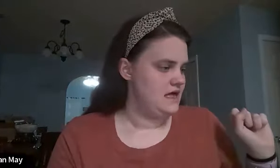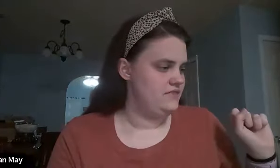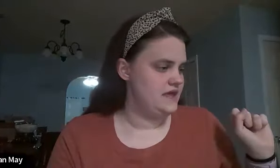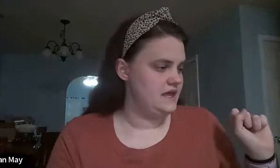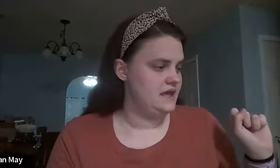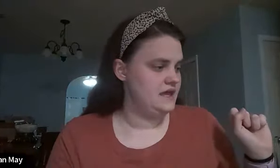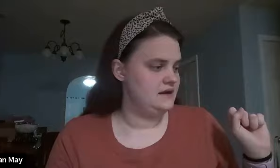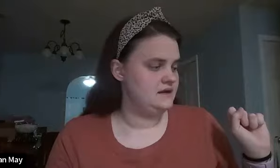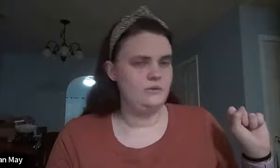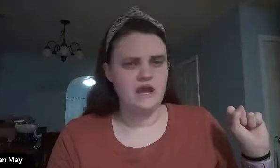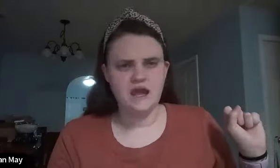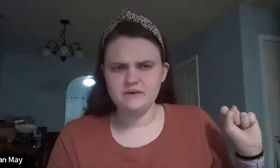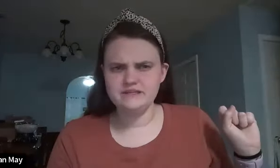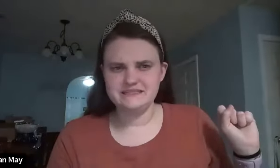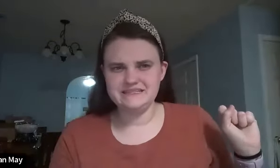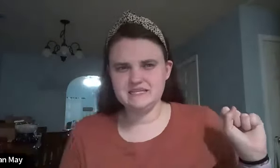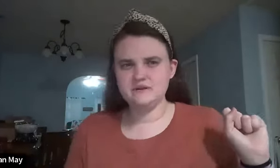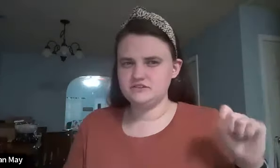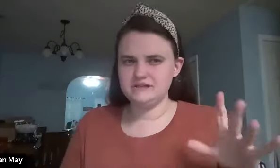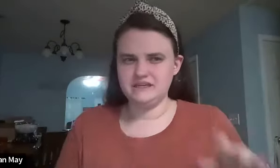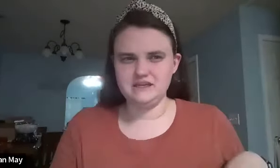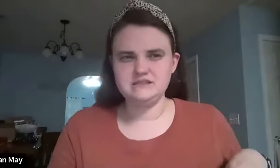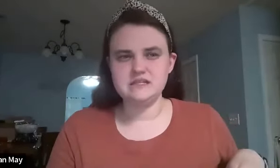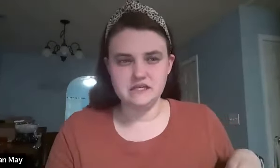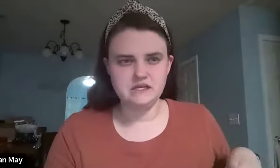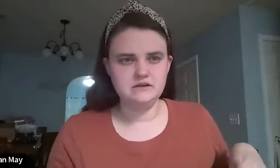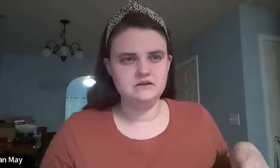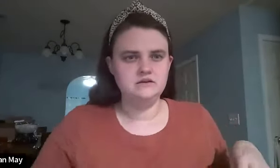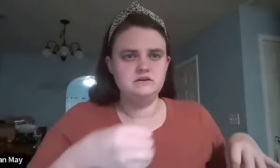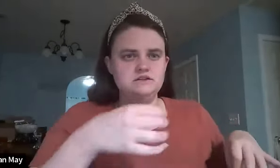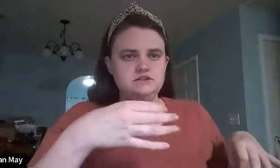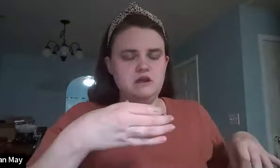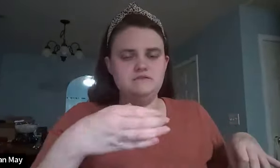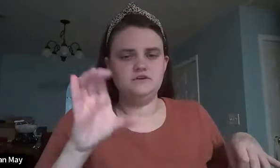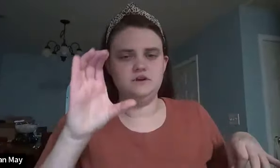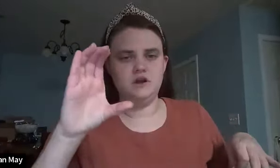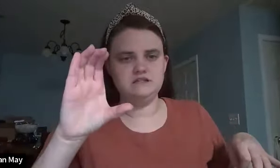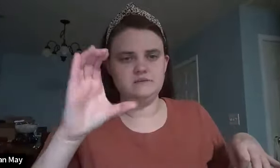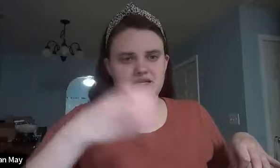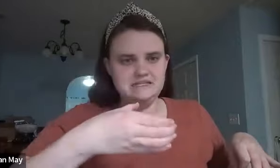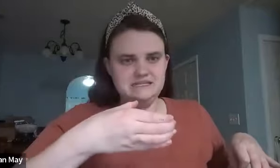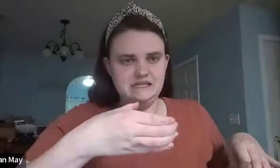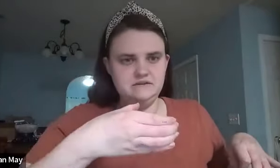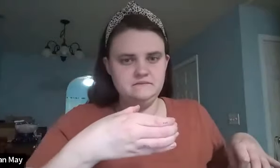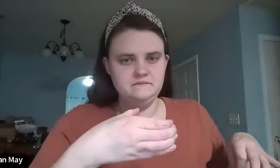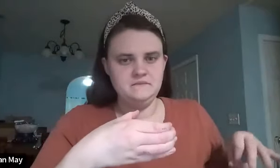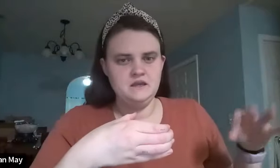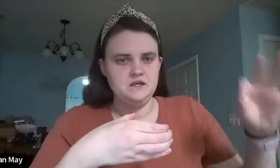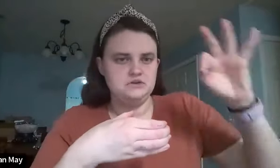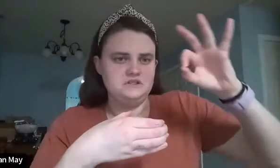And then I think we did T, but I'll do it again. T. So you have your non-dominant in a C, your